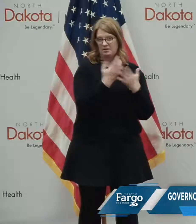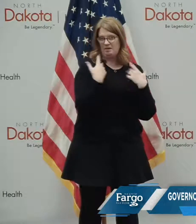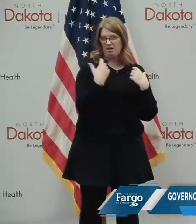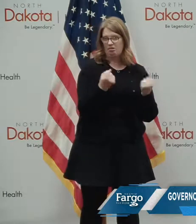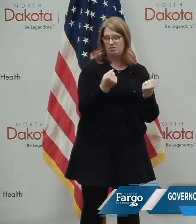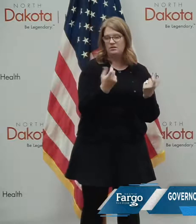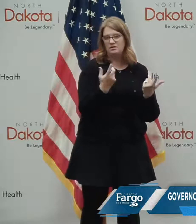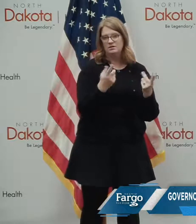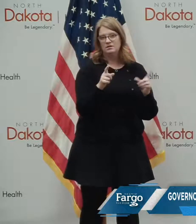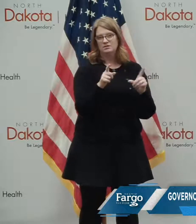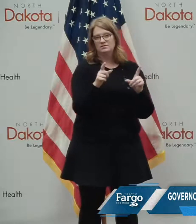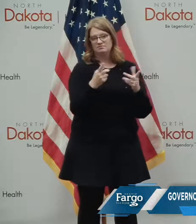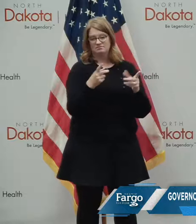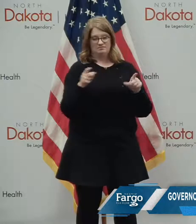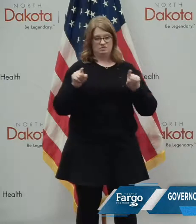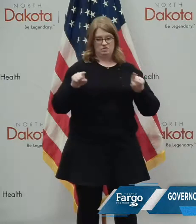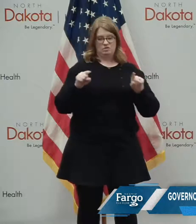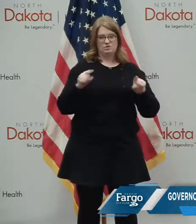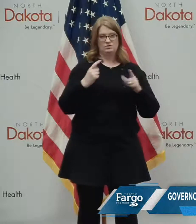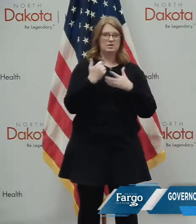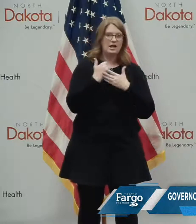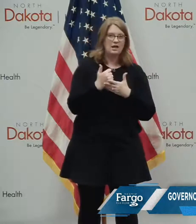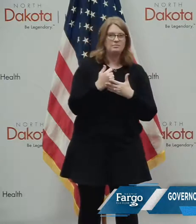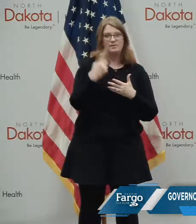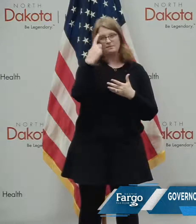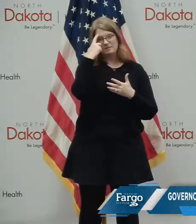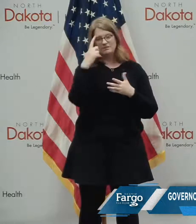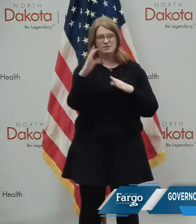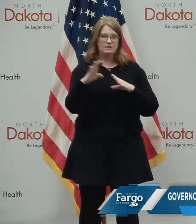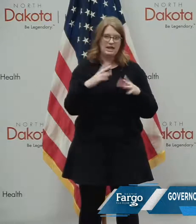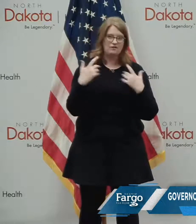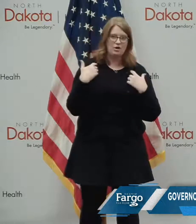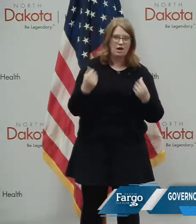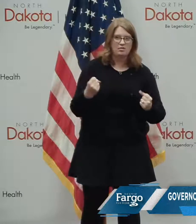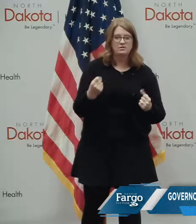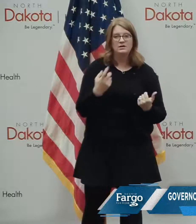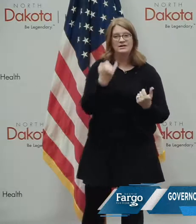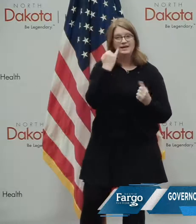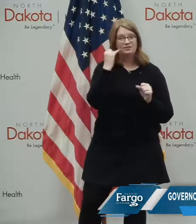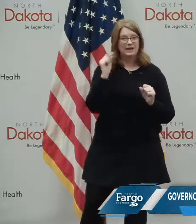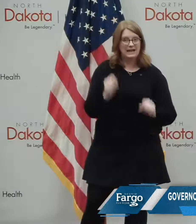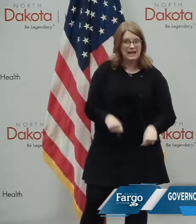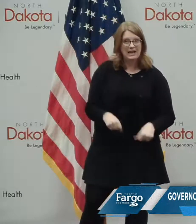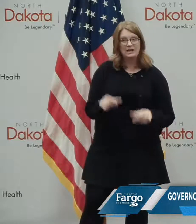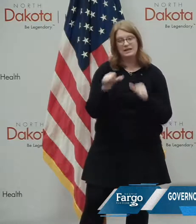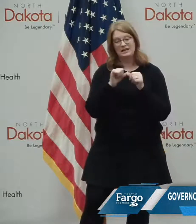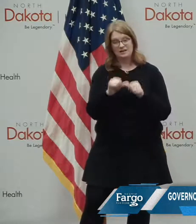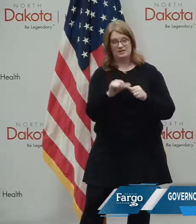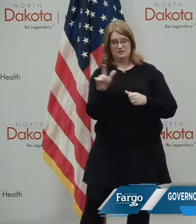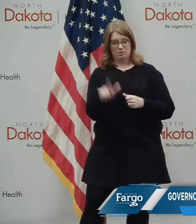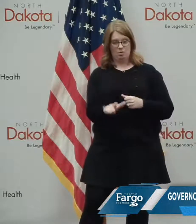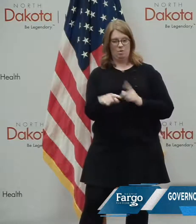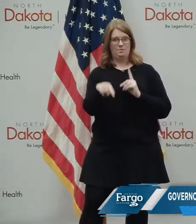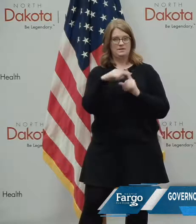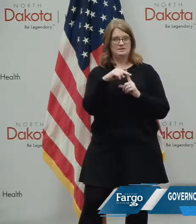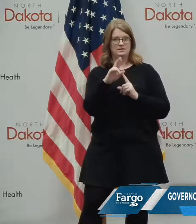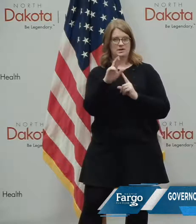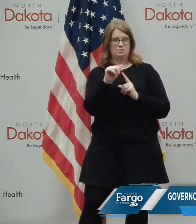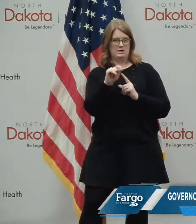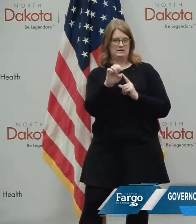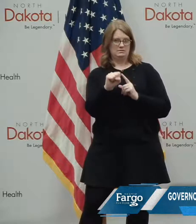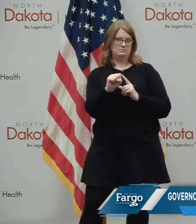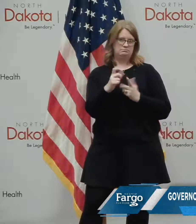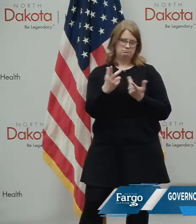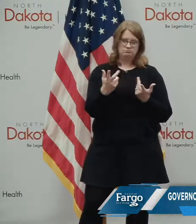the physical health and the mental and behavioral health. So if we can do that and continue to have low positivity rates, that's